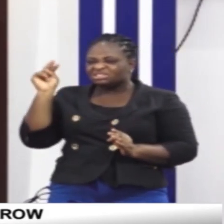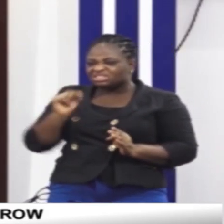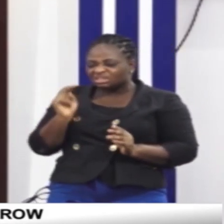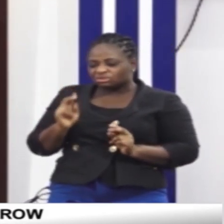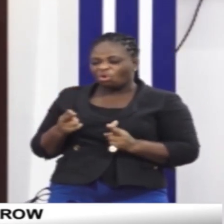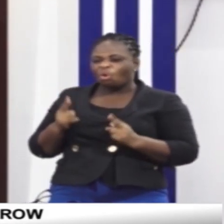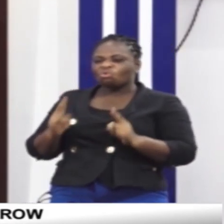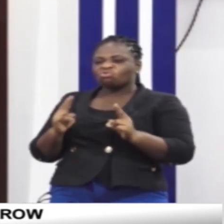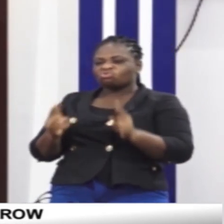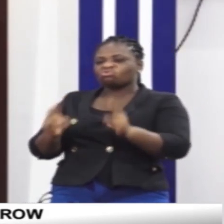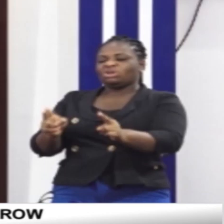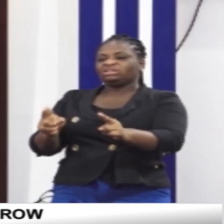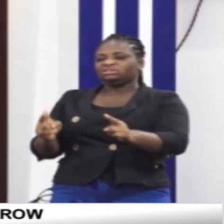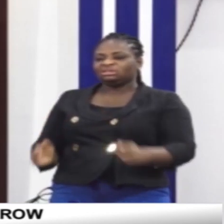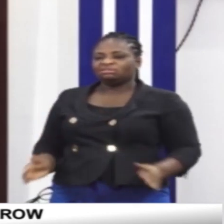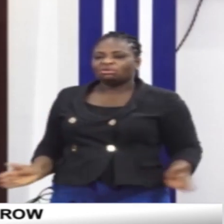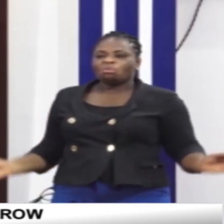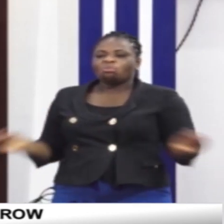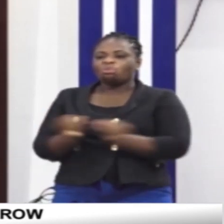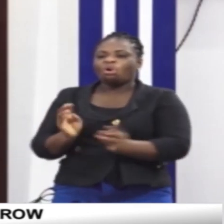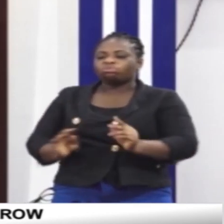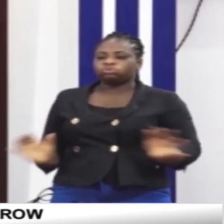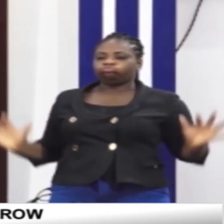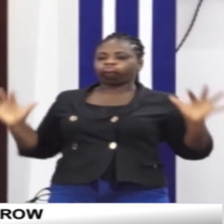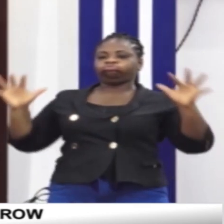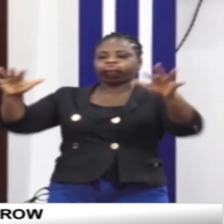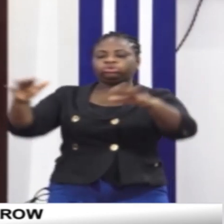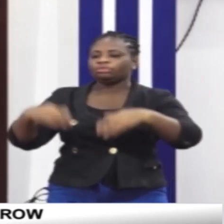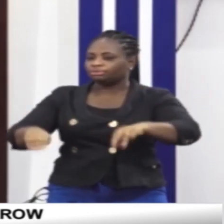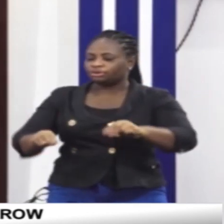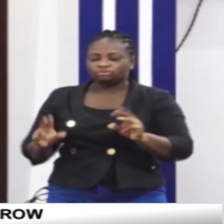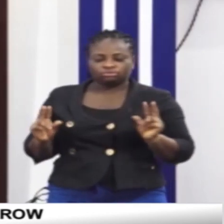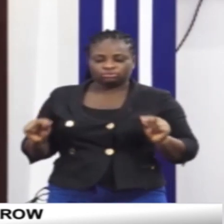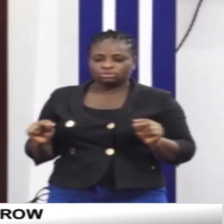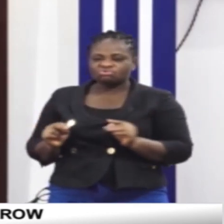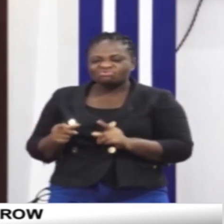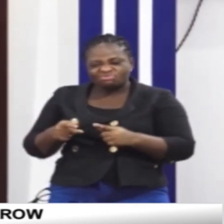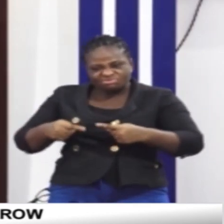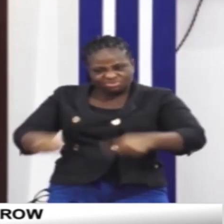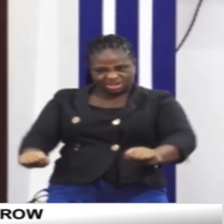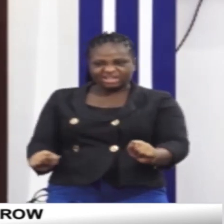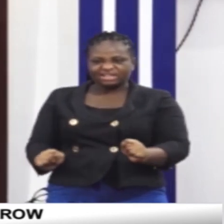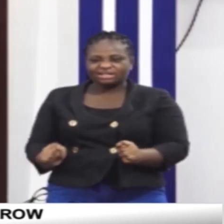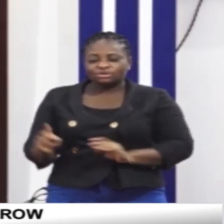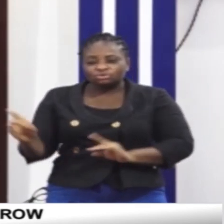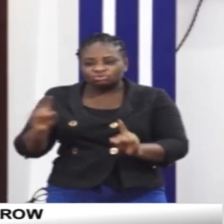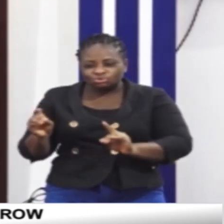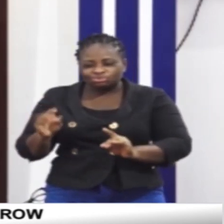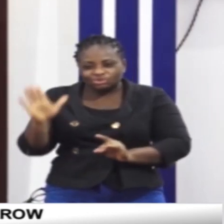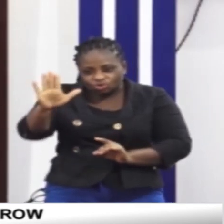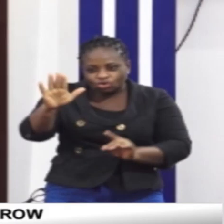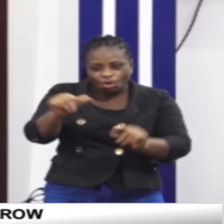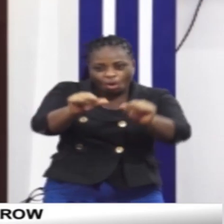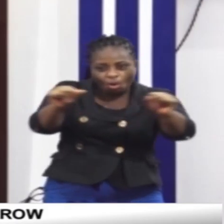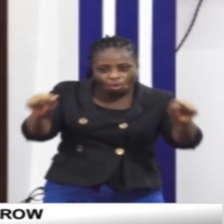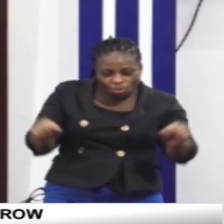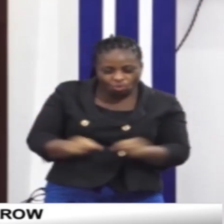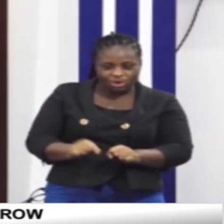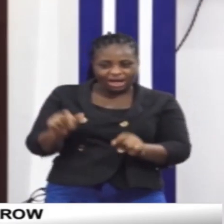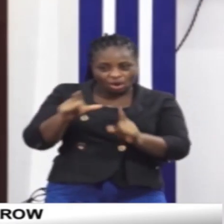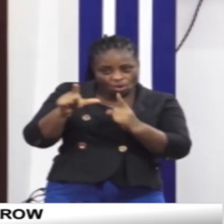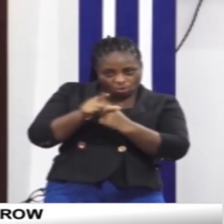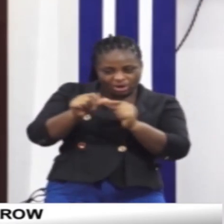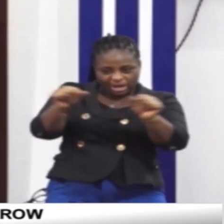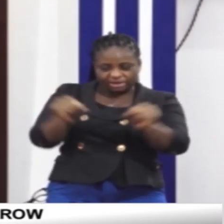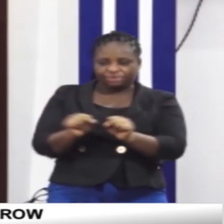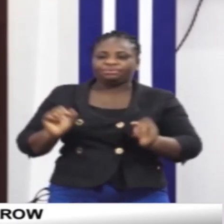and crowd these markets, but as much as possible, we ask you to try and do any essential transactions at the very local level. But